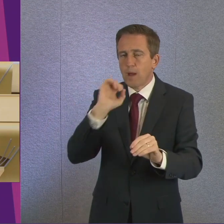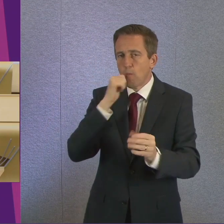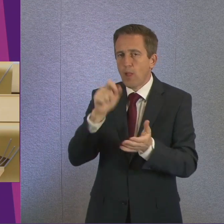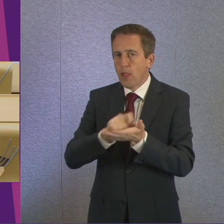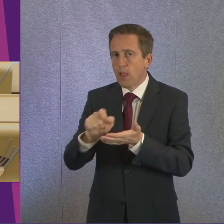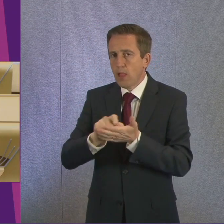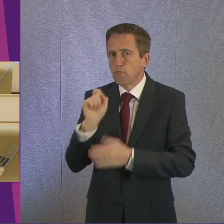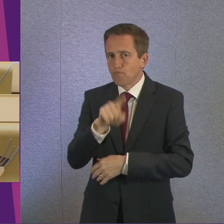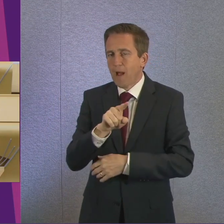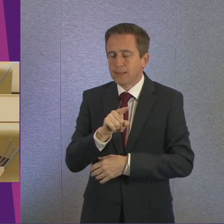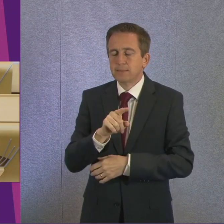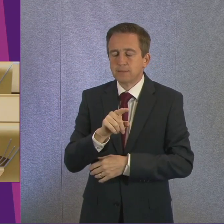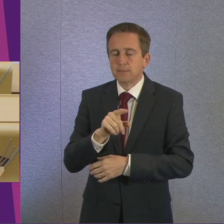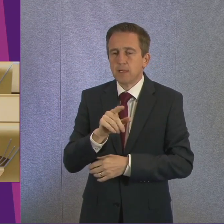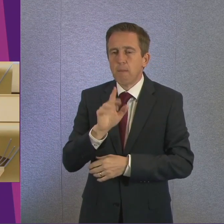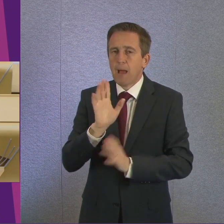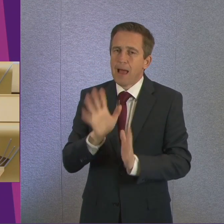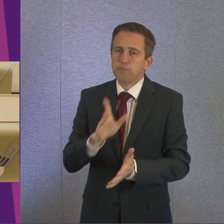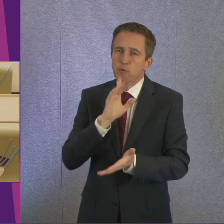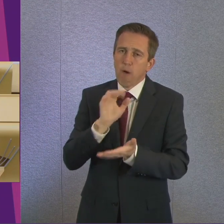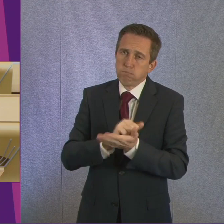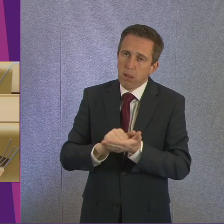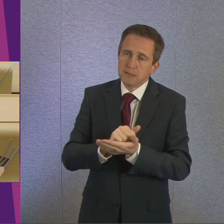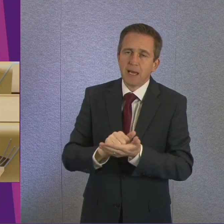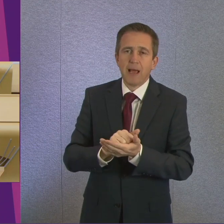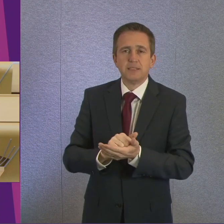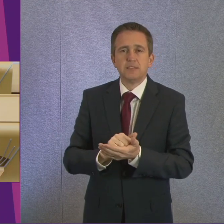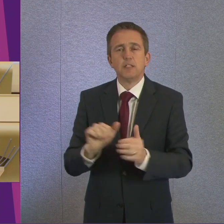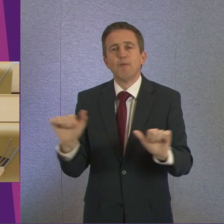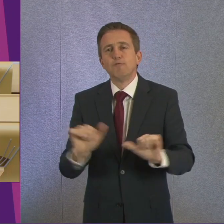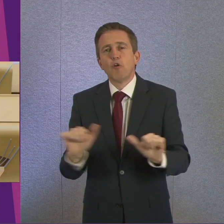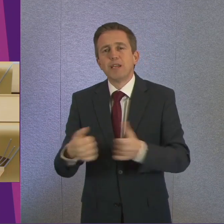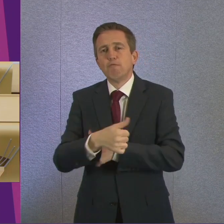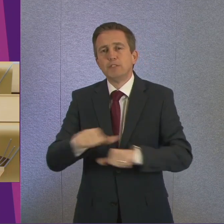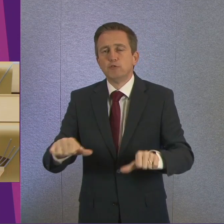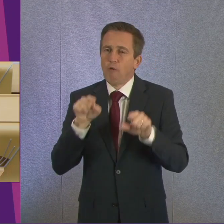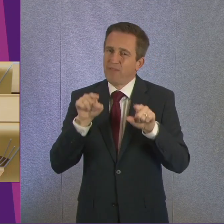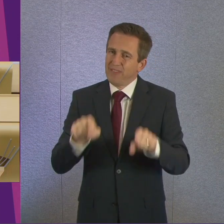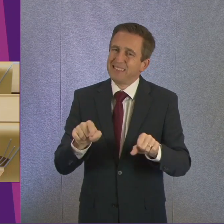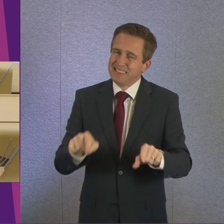themselves, I need to apologise for the fact that we have not resolved this up until now.